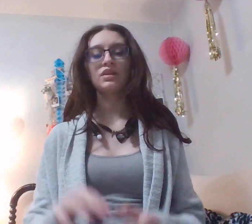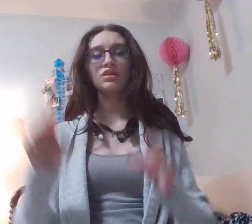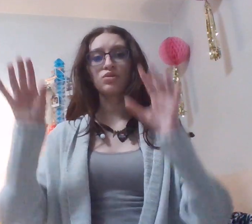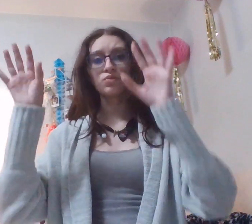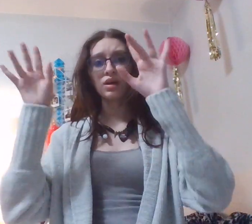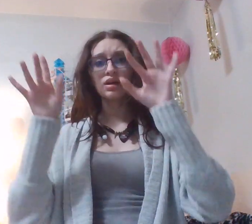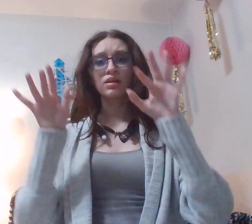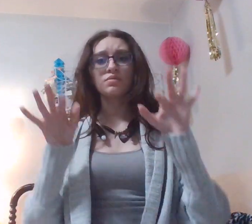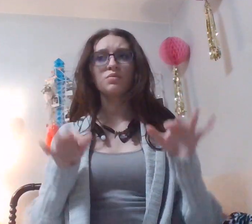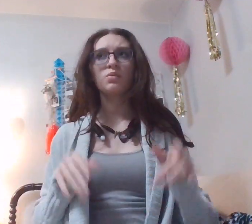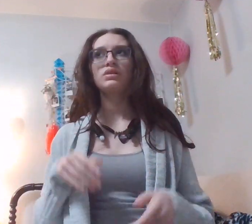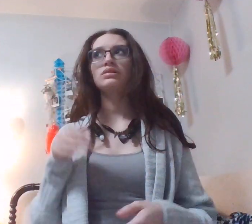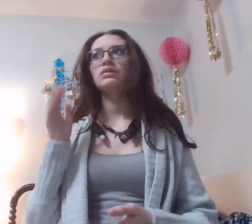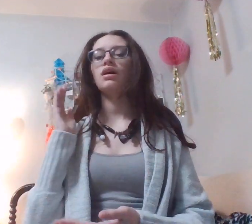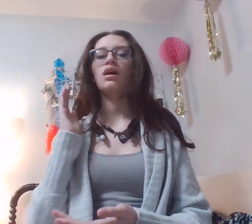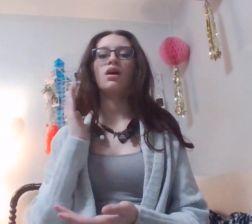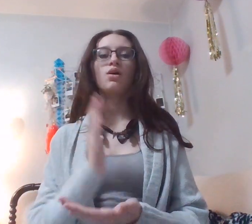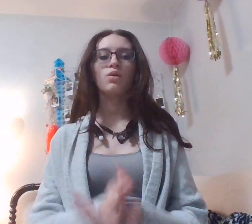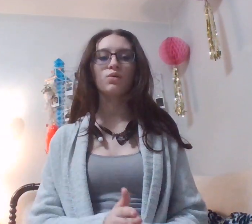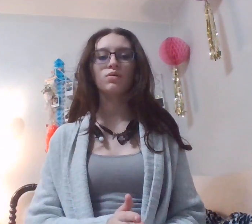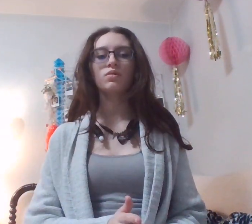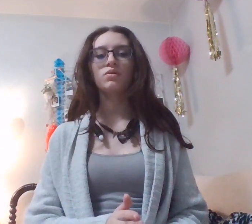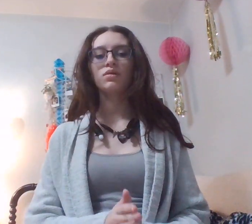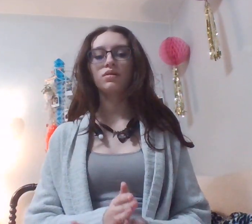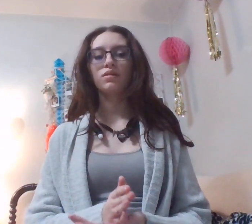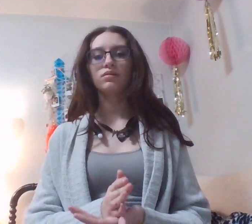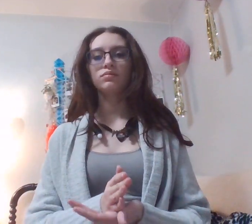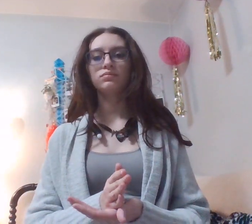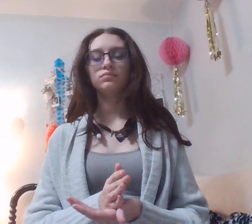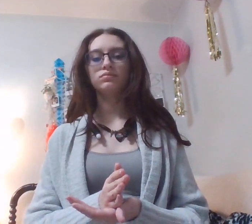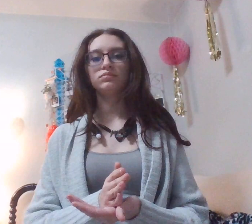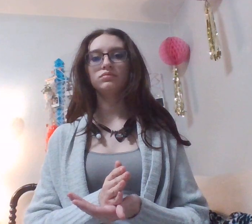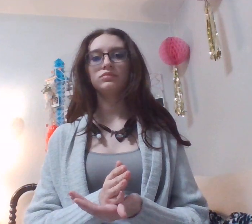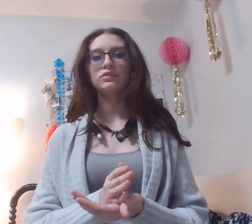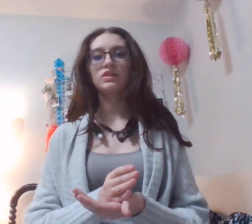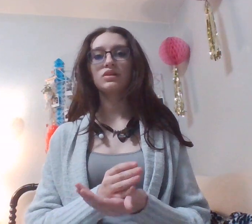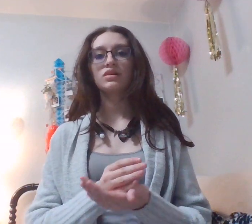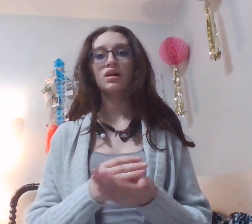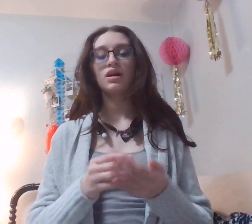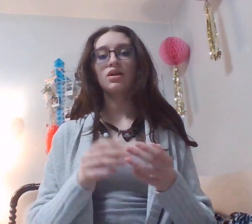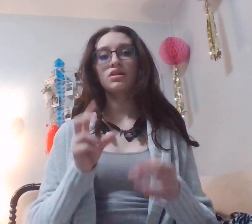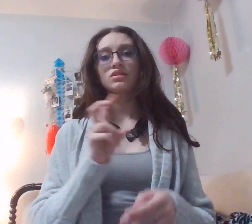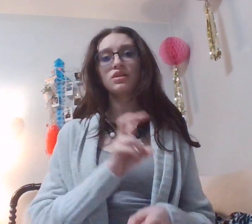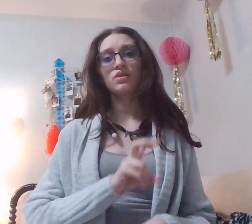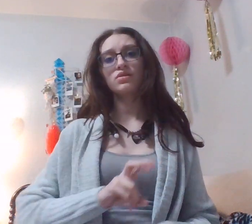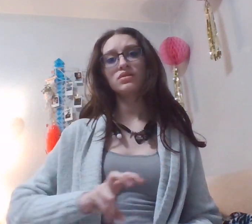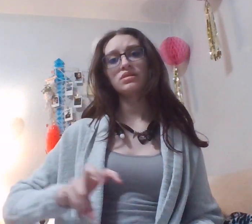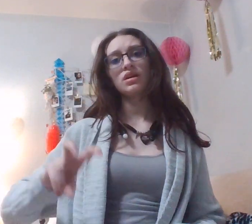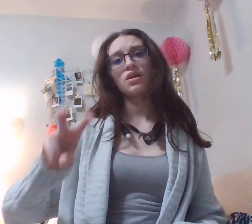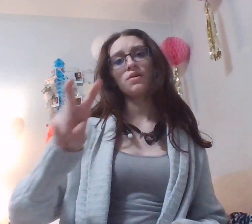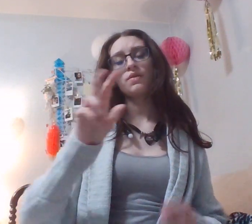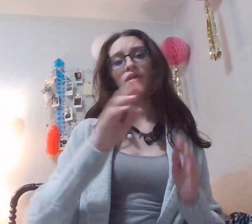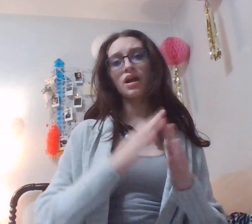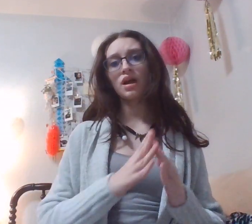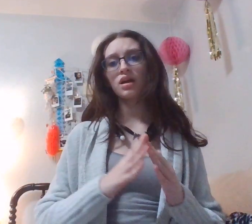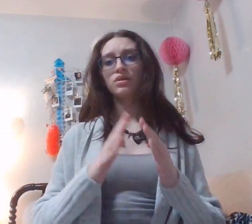Kentucky rain is pouring down, and I'm gonna give it to the town that